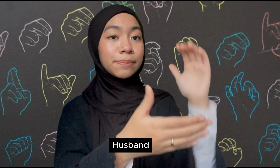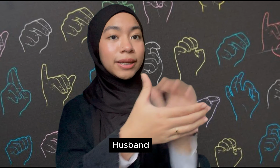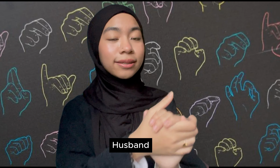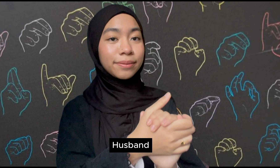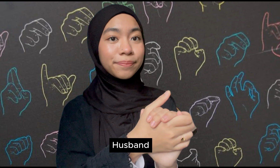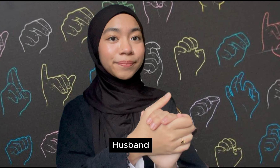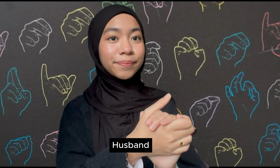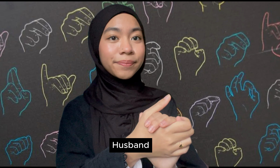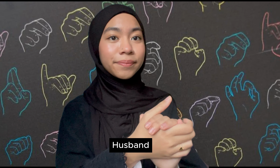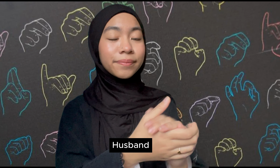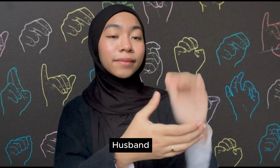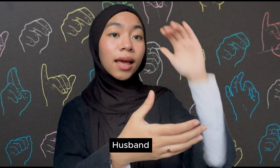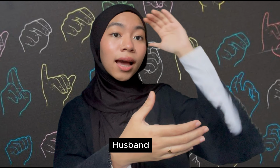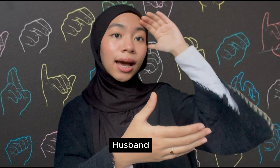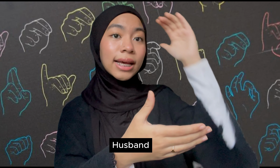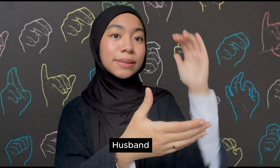Husband. Husband.